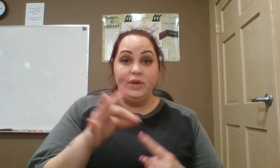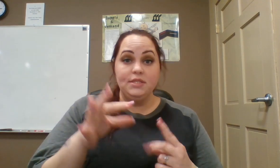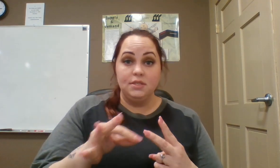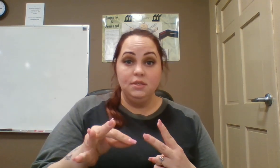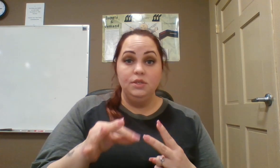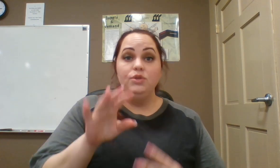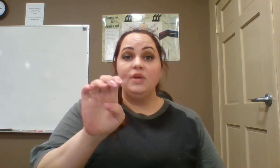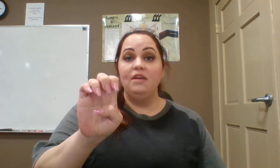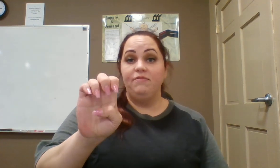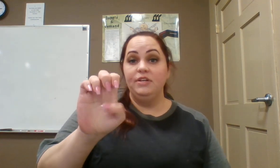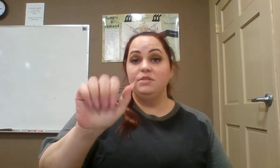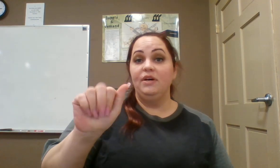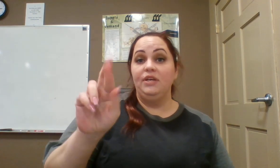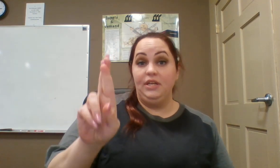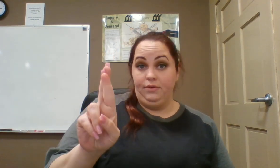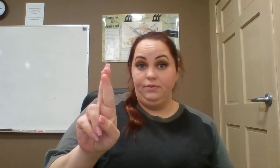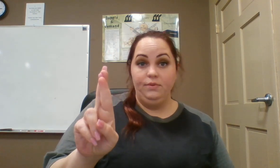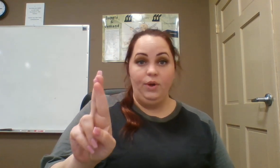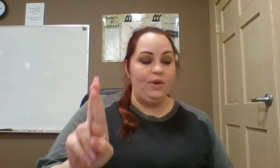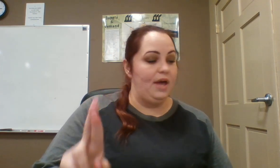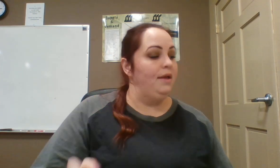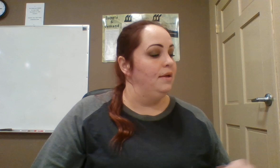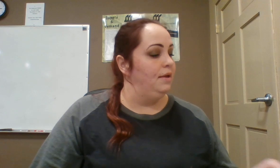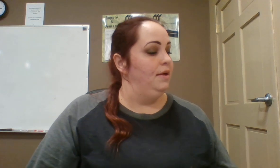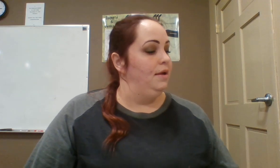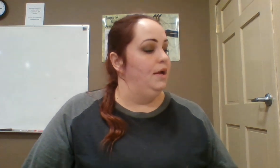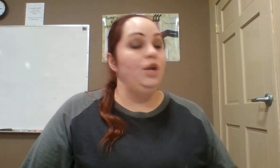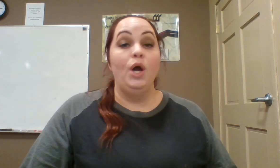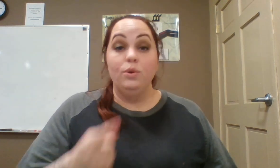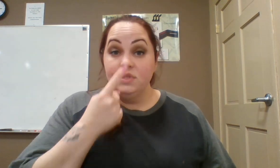choice. You can finger spell ear, okay? Nose.